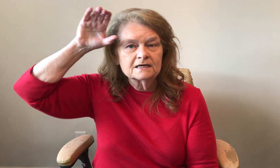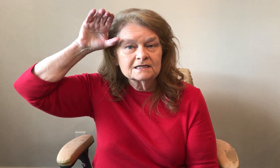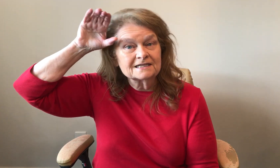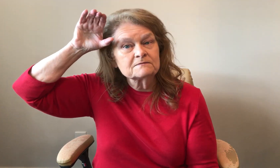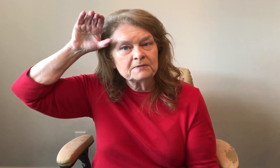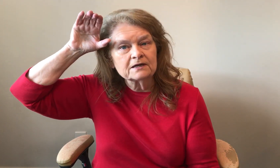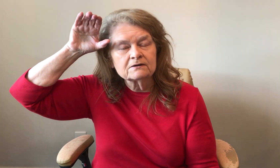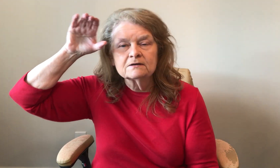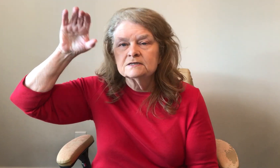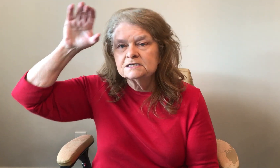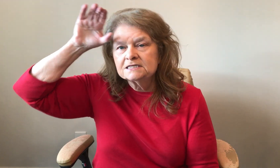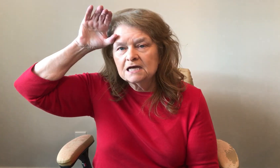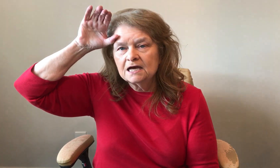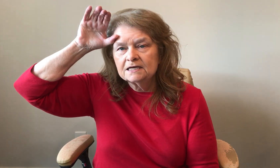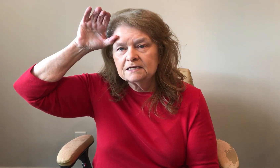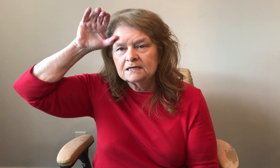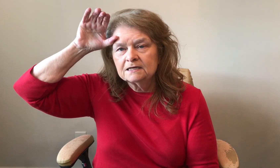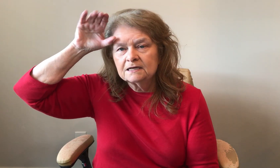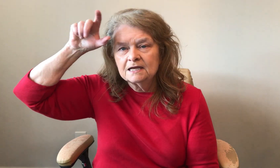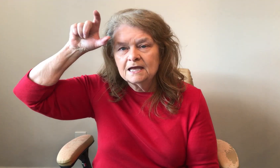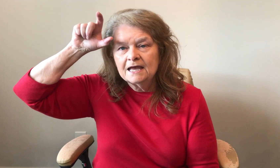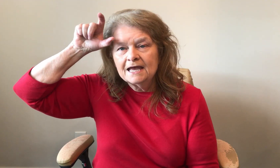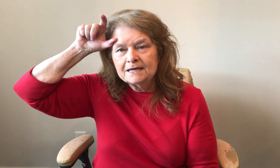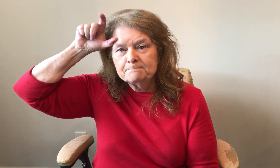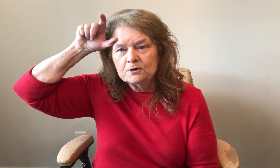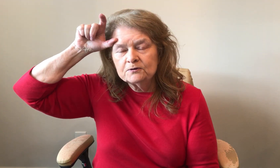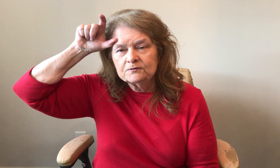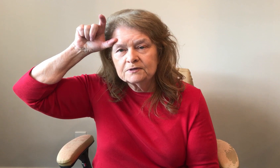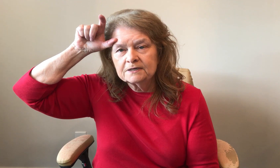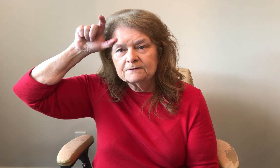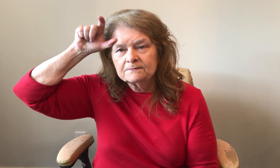it's bigger. Sun and moon.